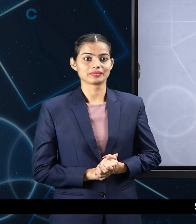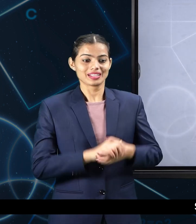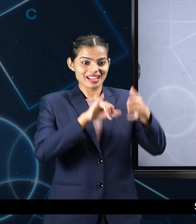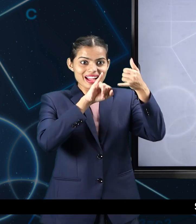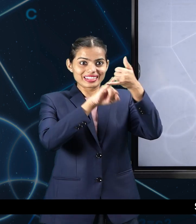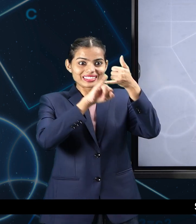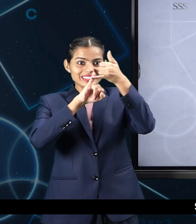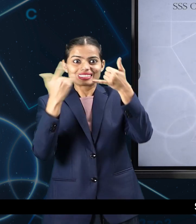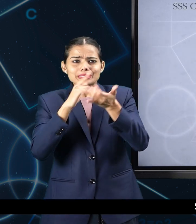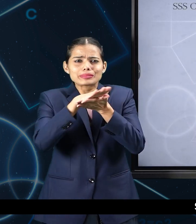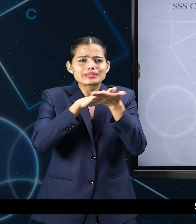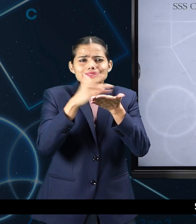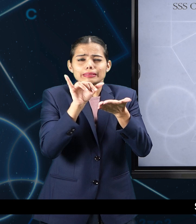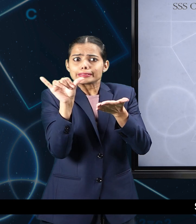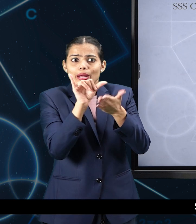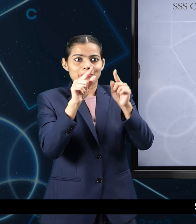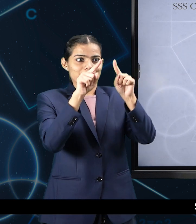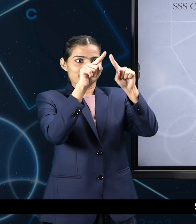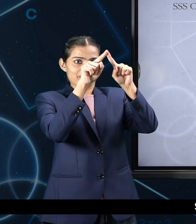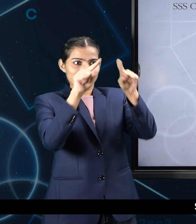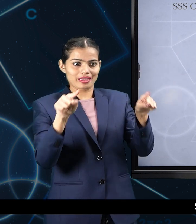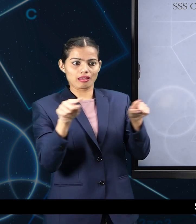Side-side-side-side criterion of similarity.